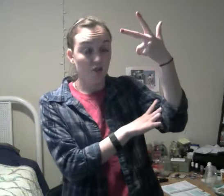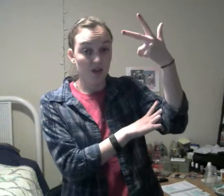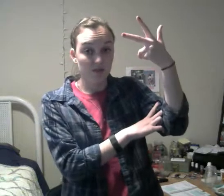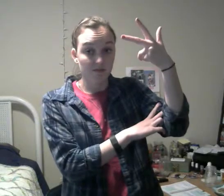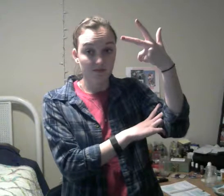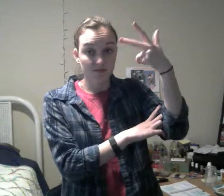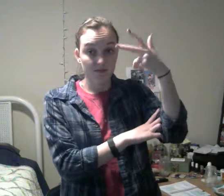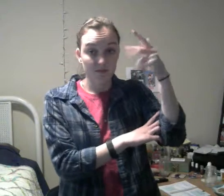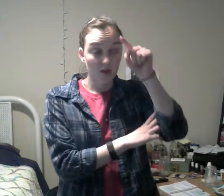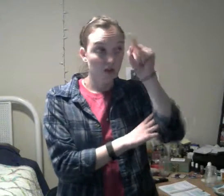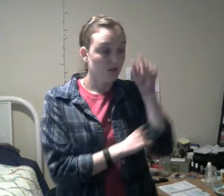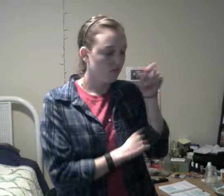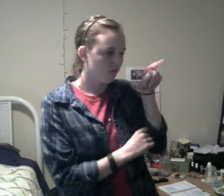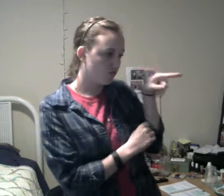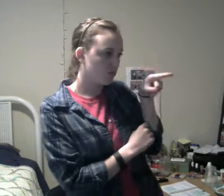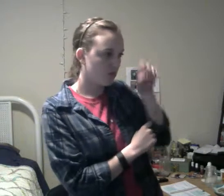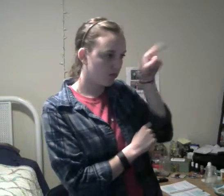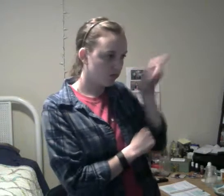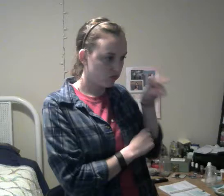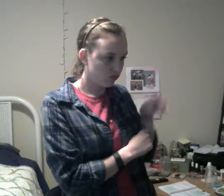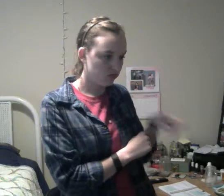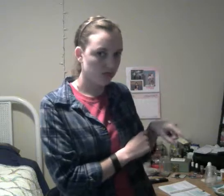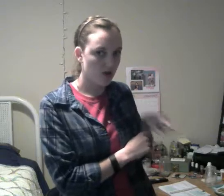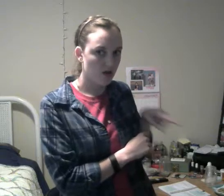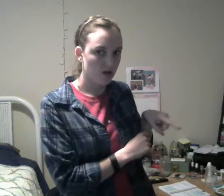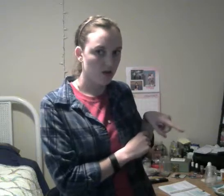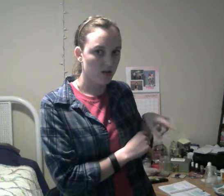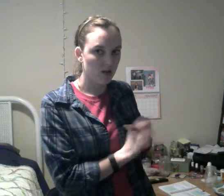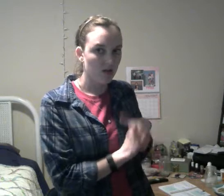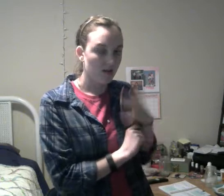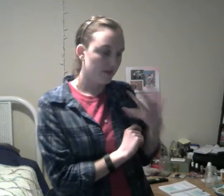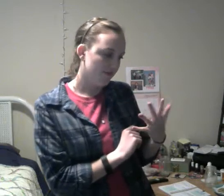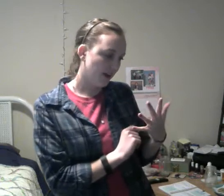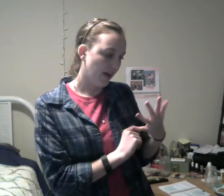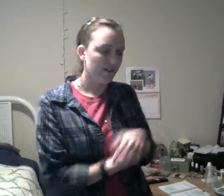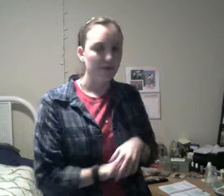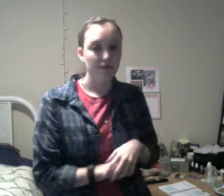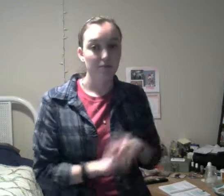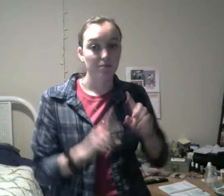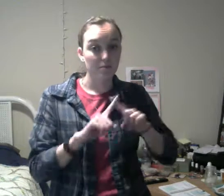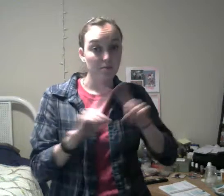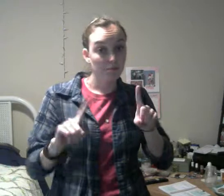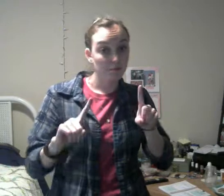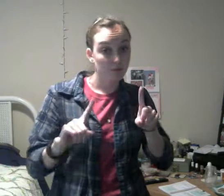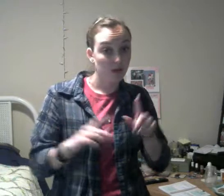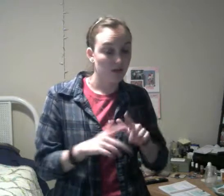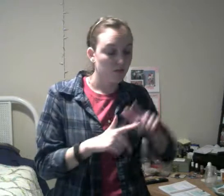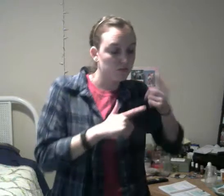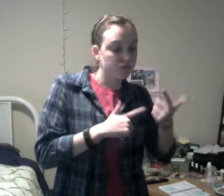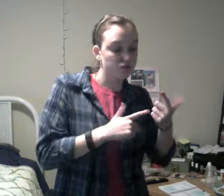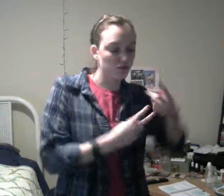try to follow this correctly, way down here at the other strand, we're going to have a 5' end. But on the other side, it's going to go from 3'